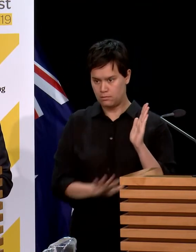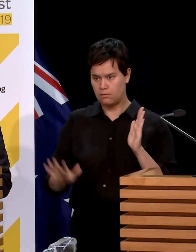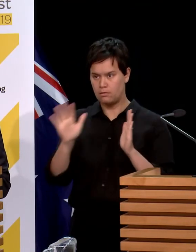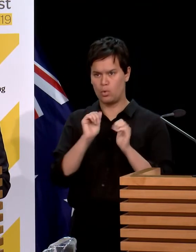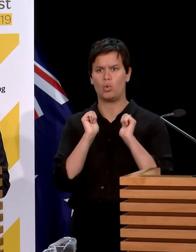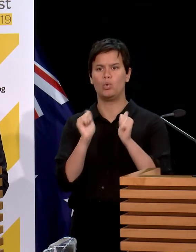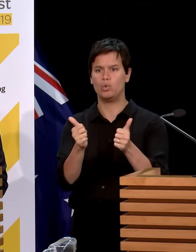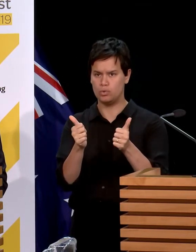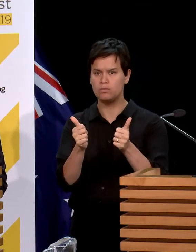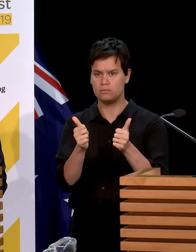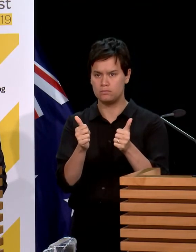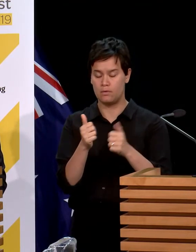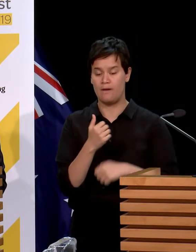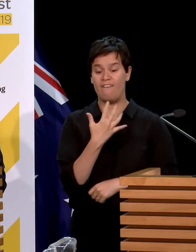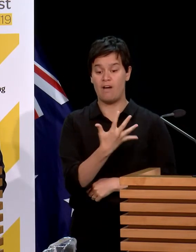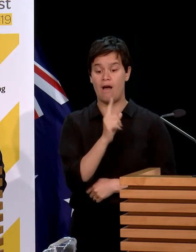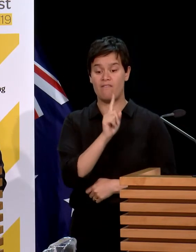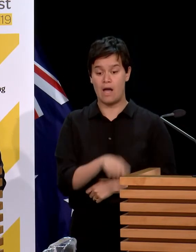of